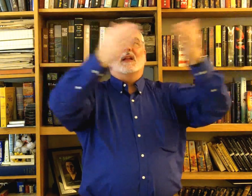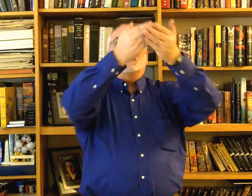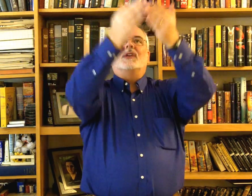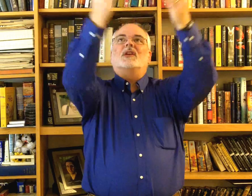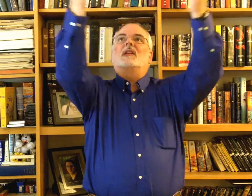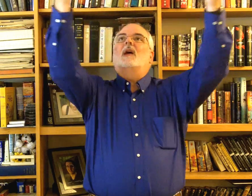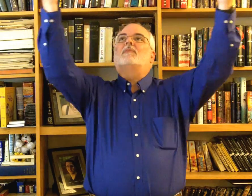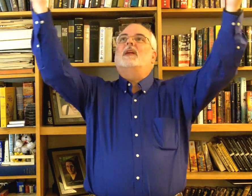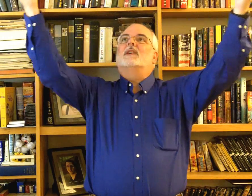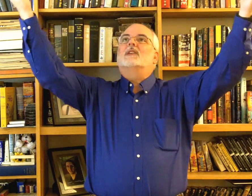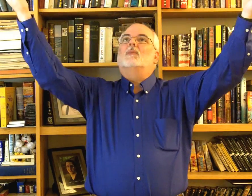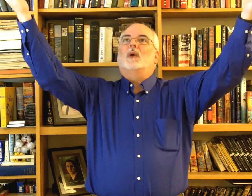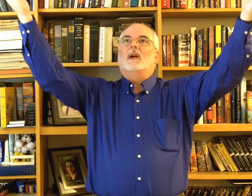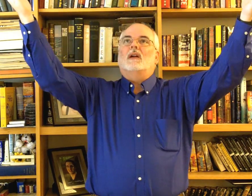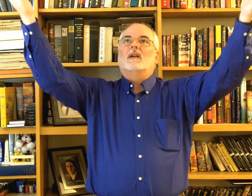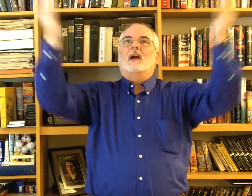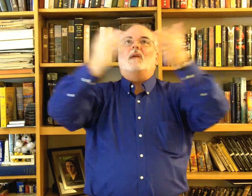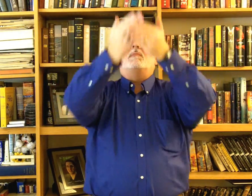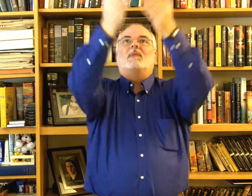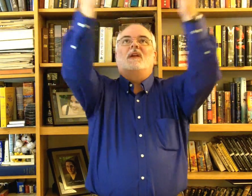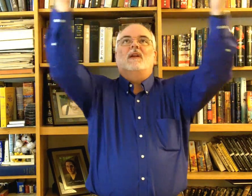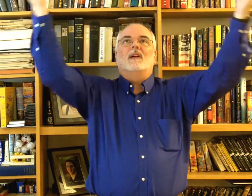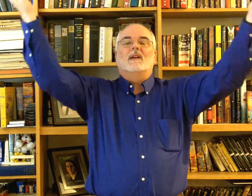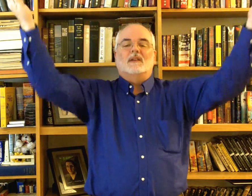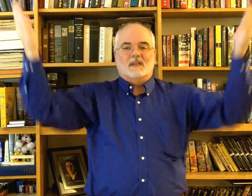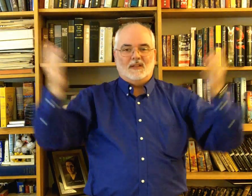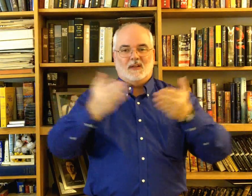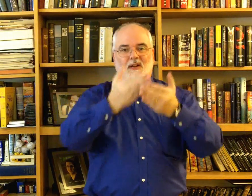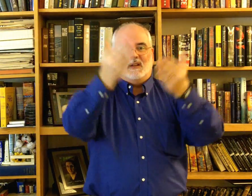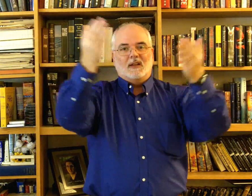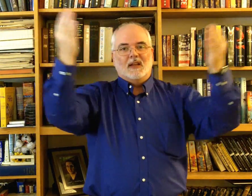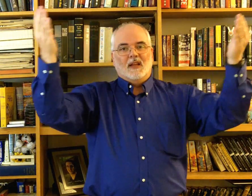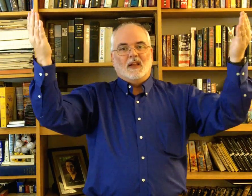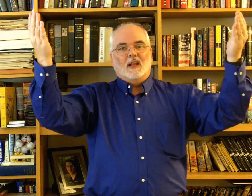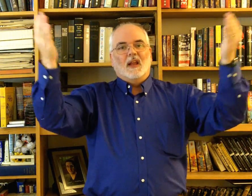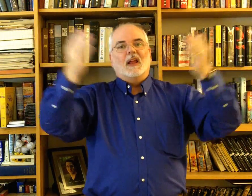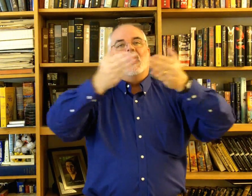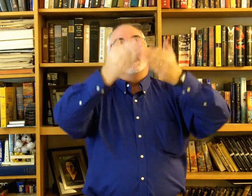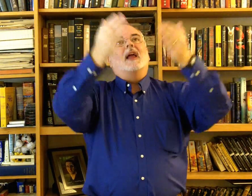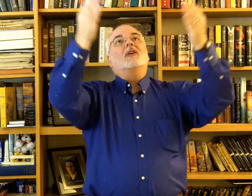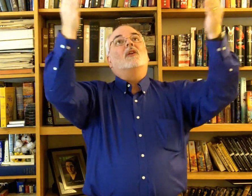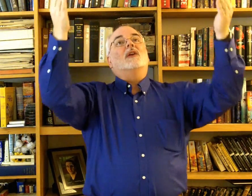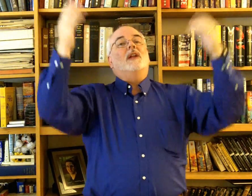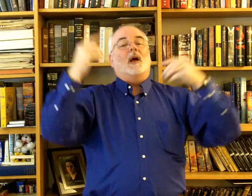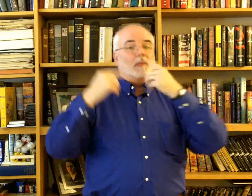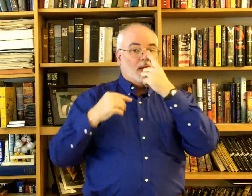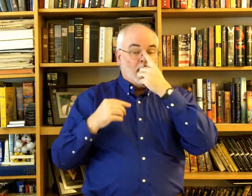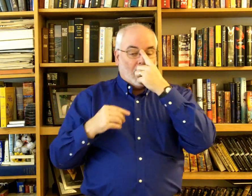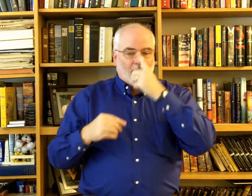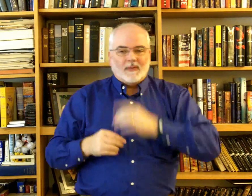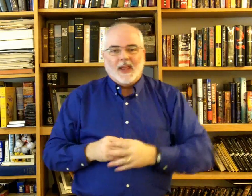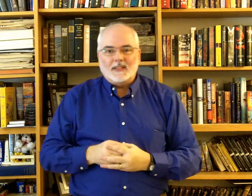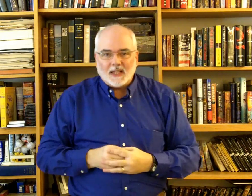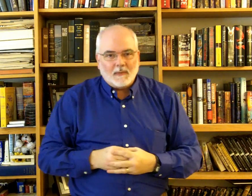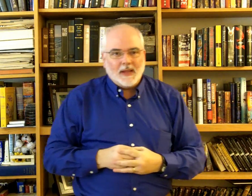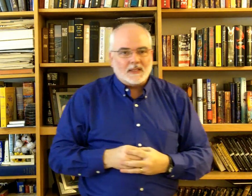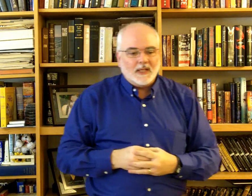and just up there somewhere, up there, all right, and you're looking up. It doesn't make sense to